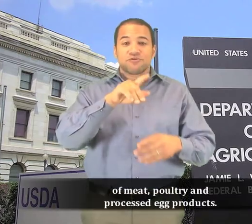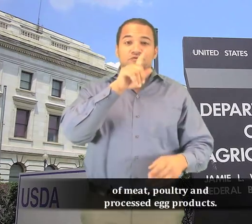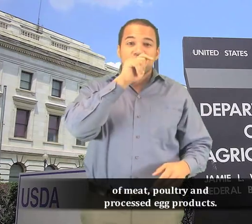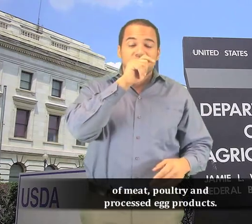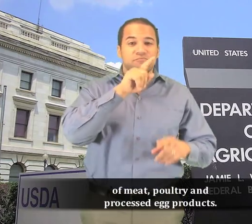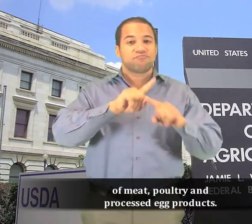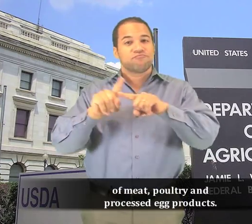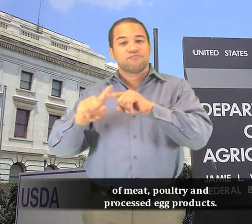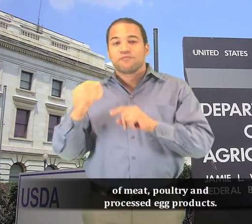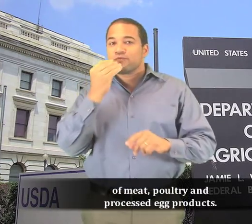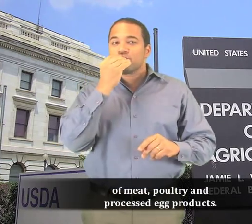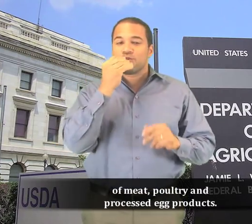processed egg products.